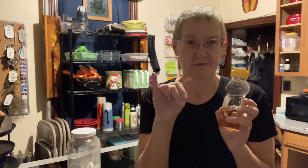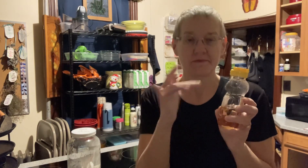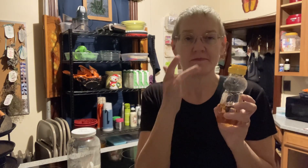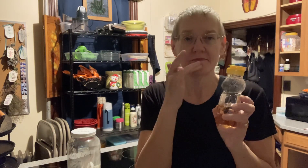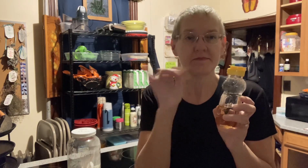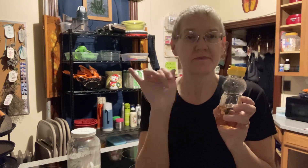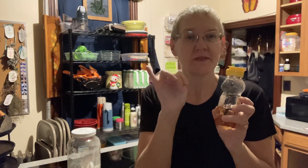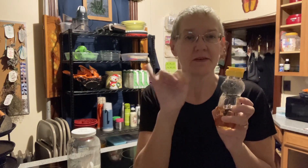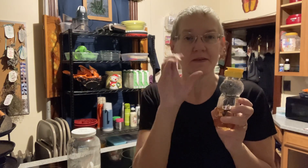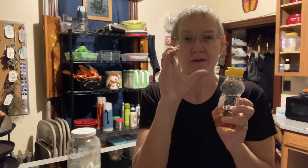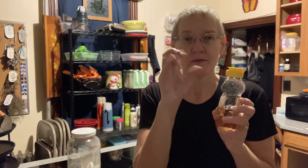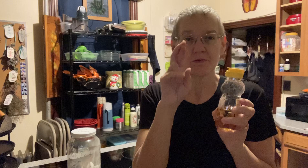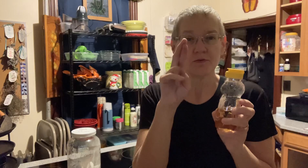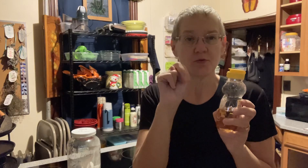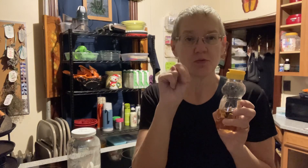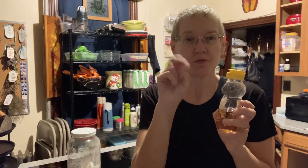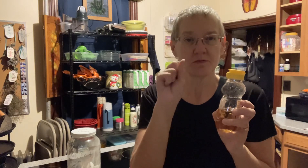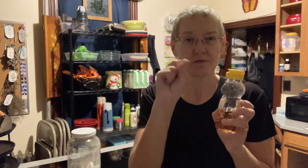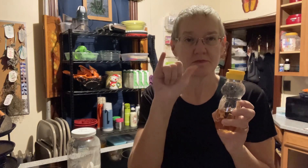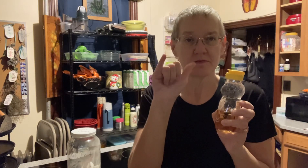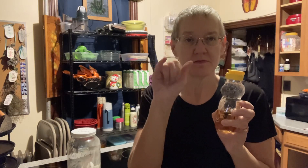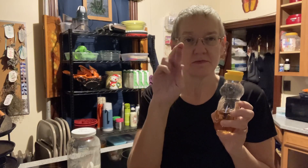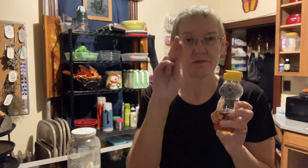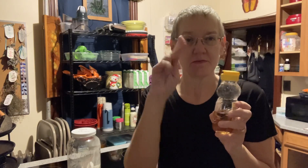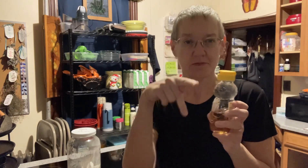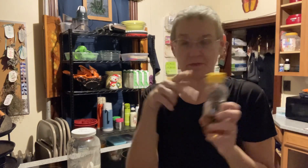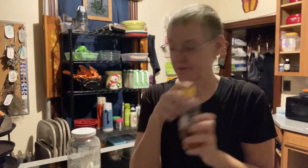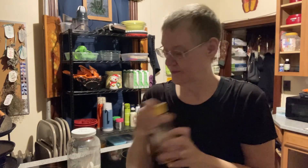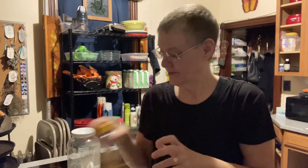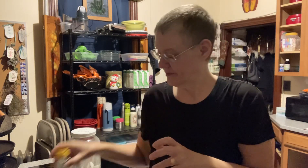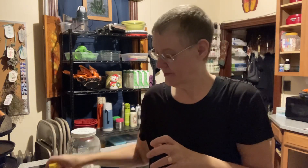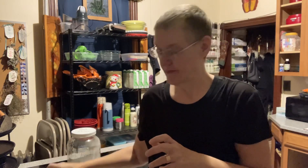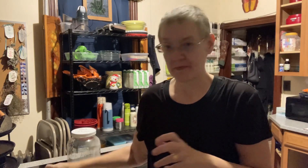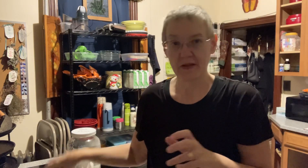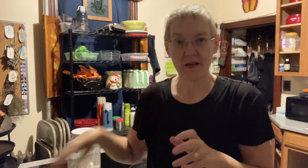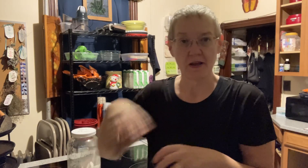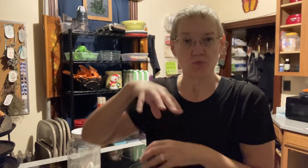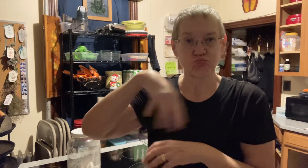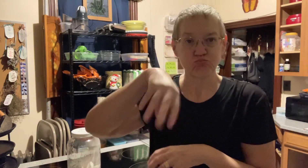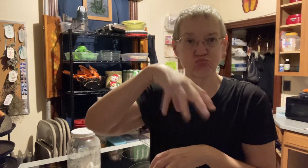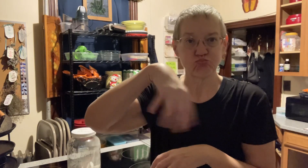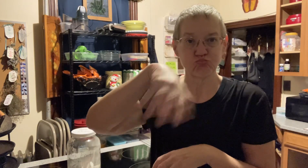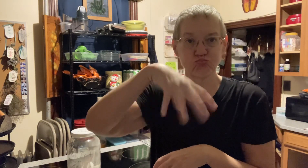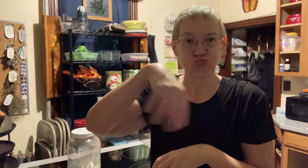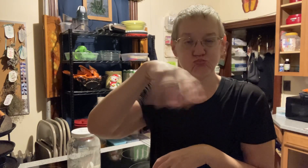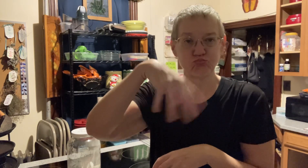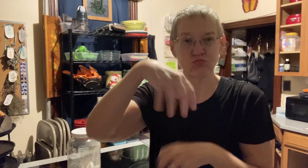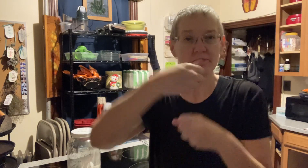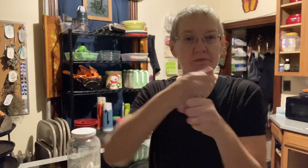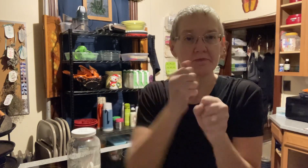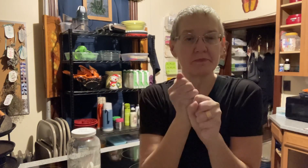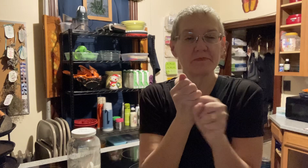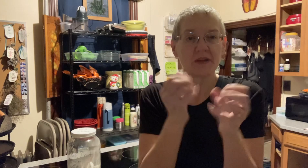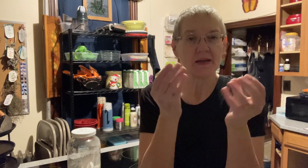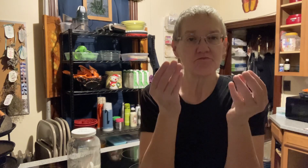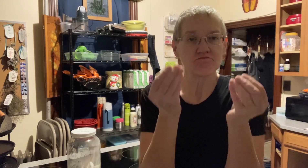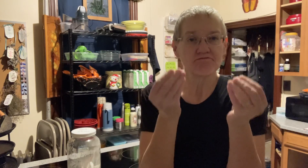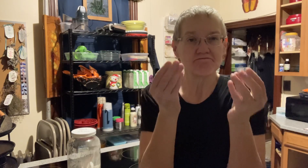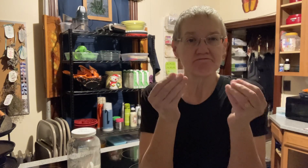Because to me, this doesn't taste like honey. It tastes more like corn syrup to me. And I just blended those together, and it